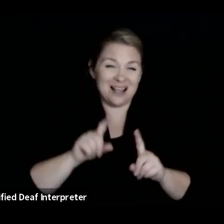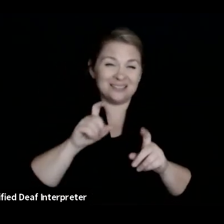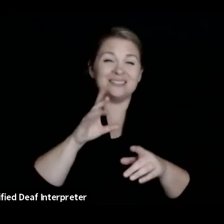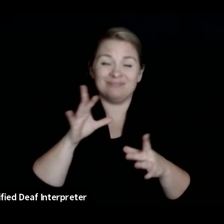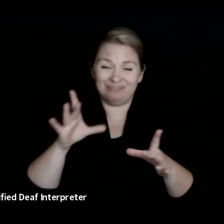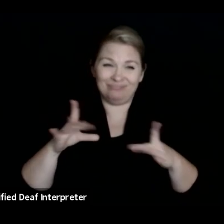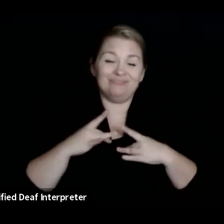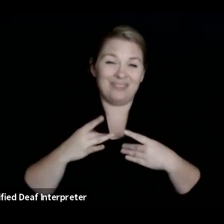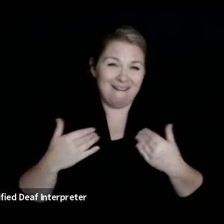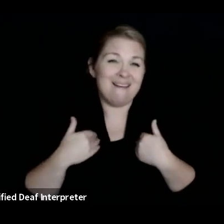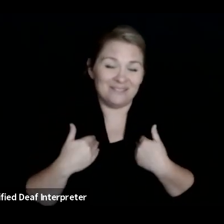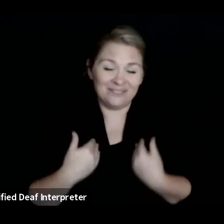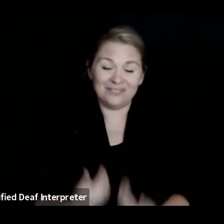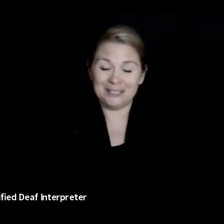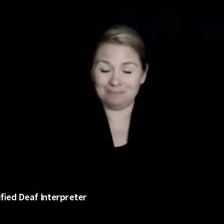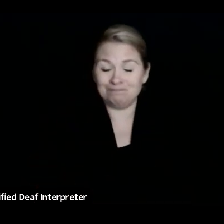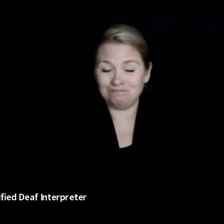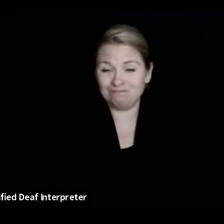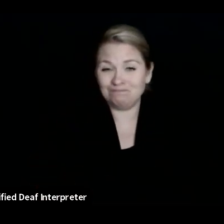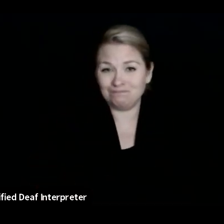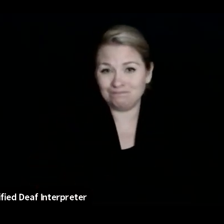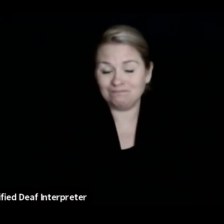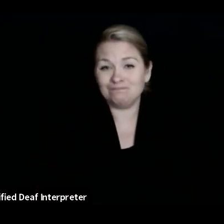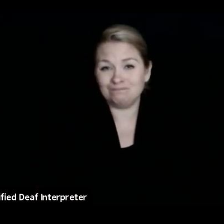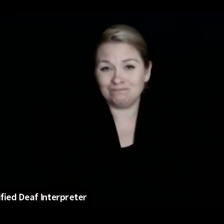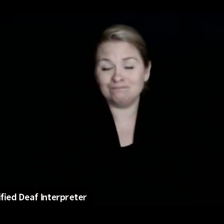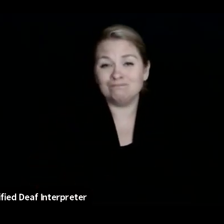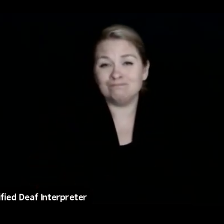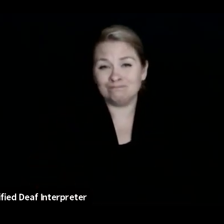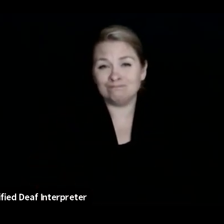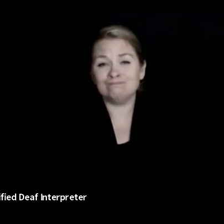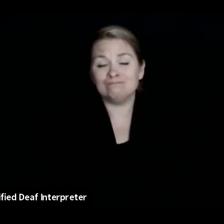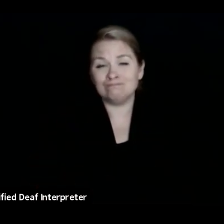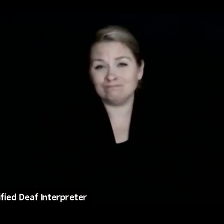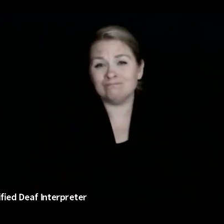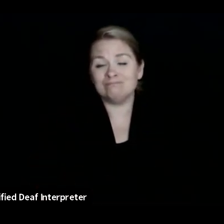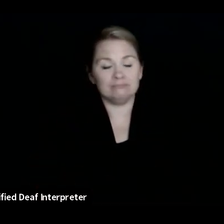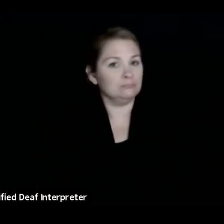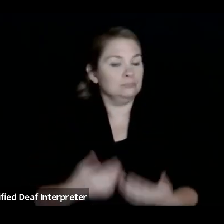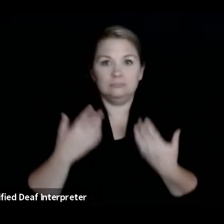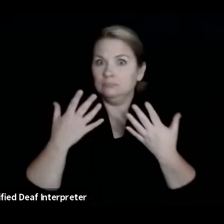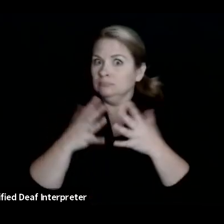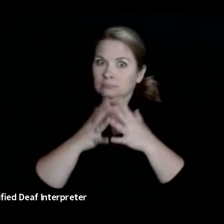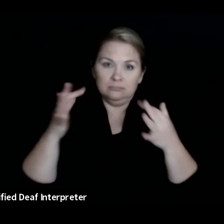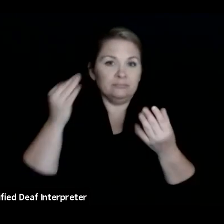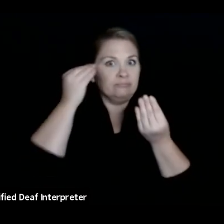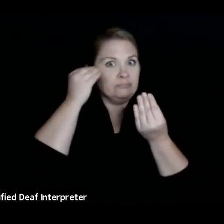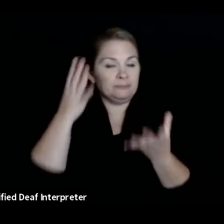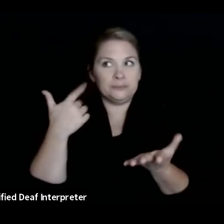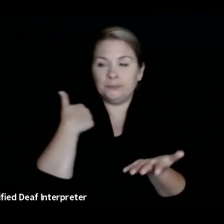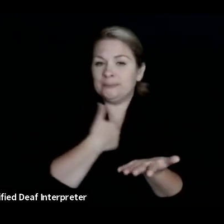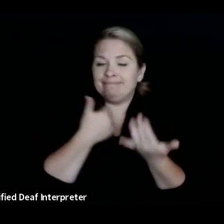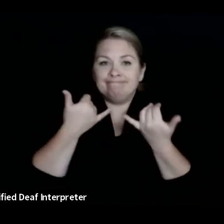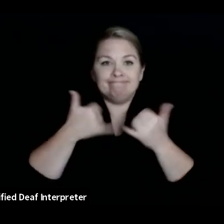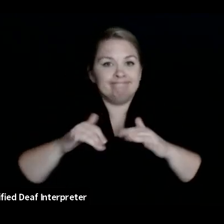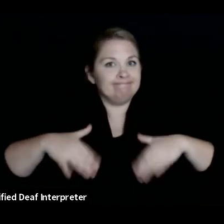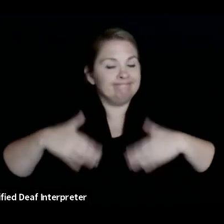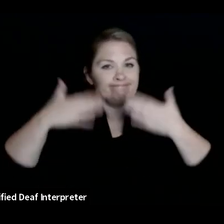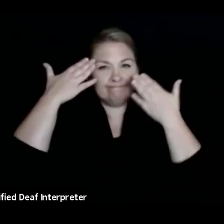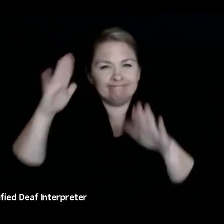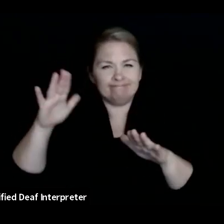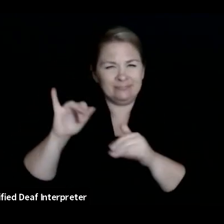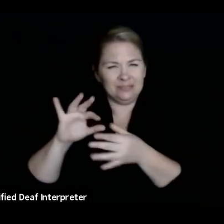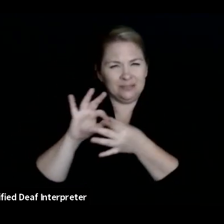cases. There's still a lot that's unknown about this disease, but treatment is generally very successful